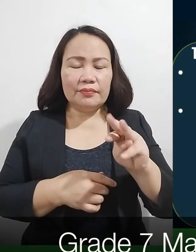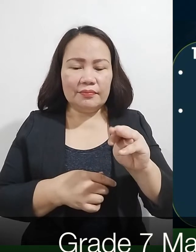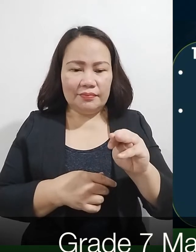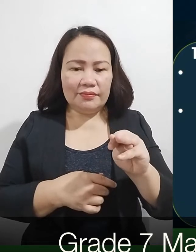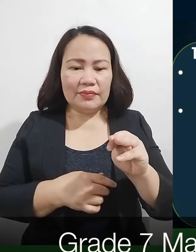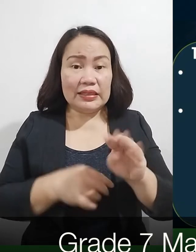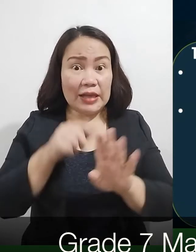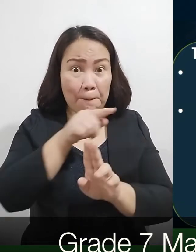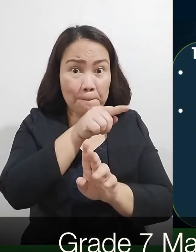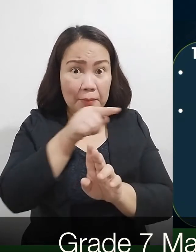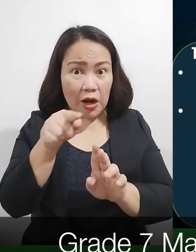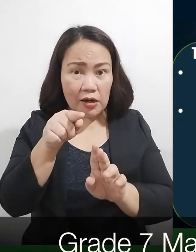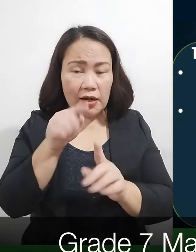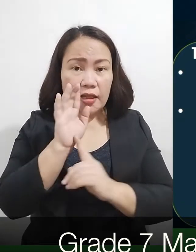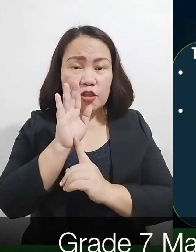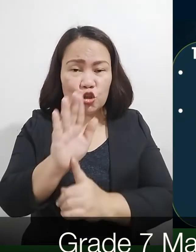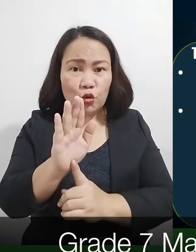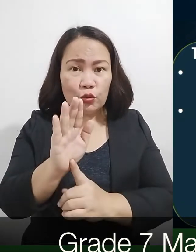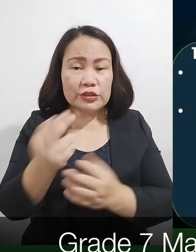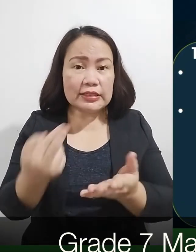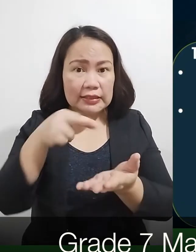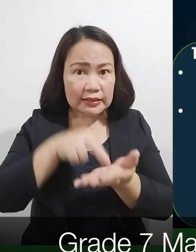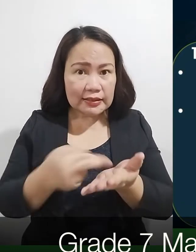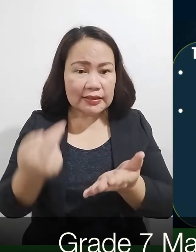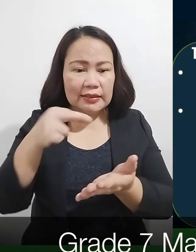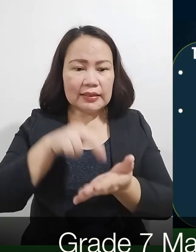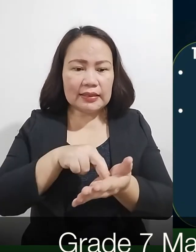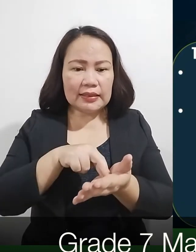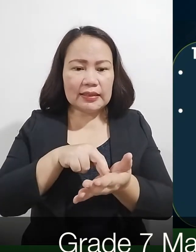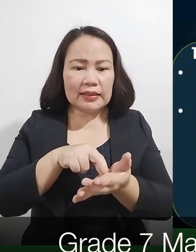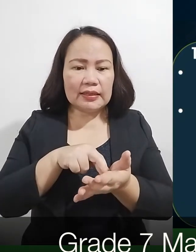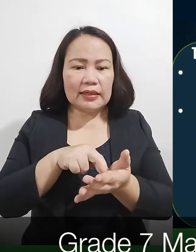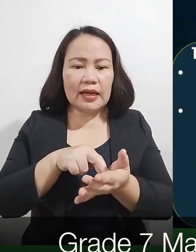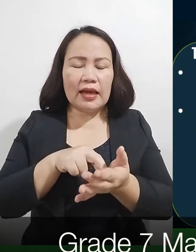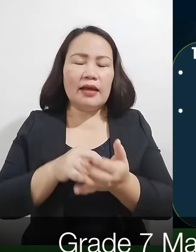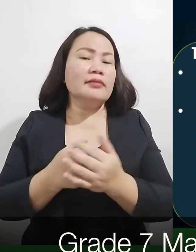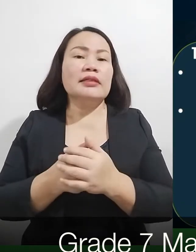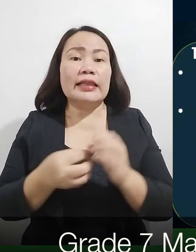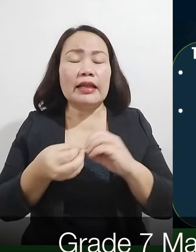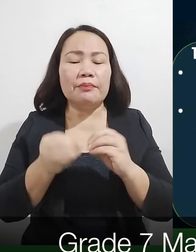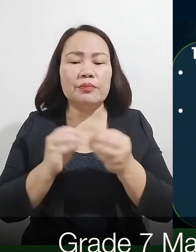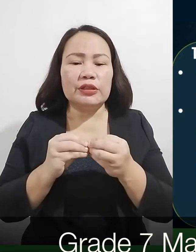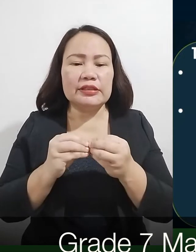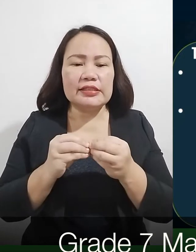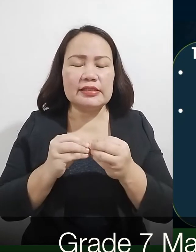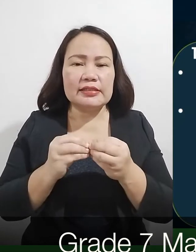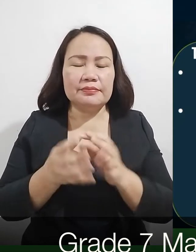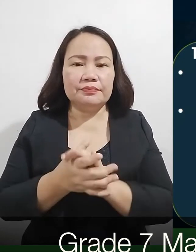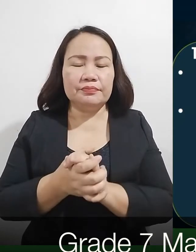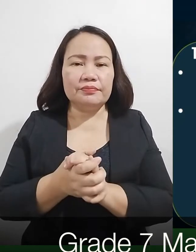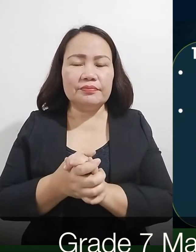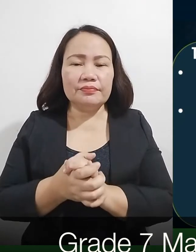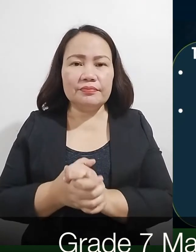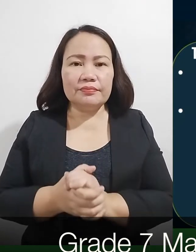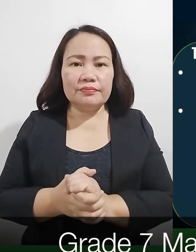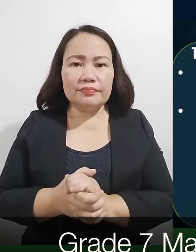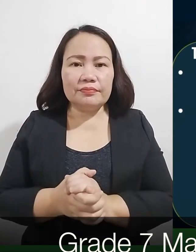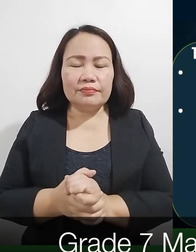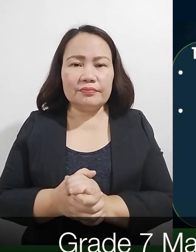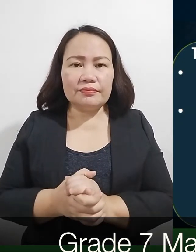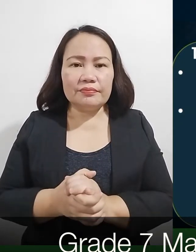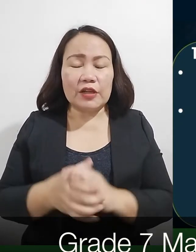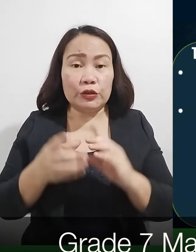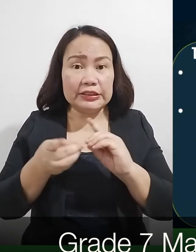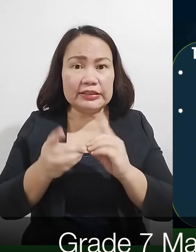vinculum. So, the vinculum is the bar that indicates the repeating block. You're going to place vinculum doon sa ating mga